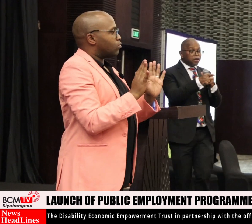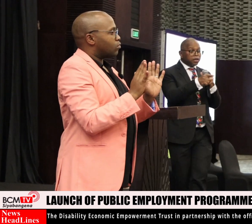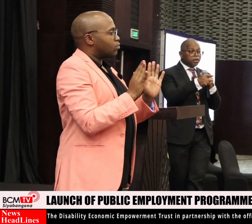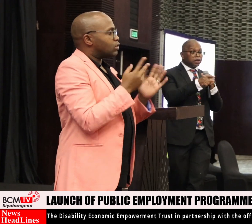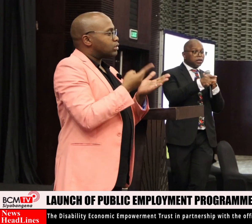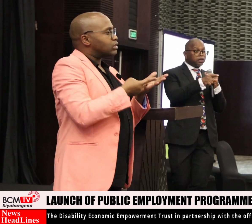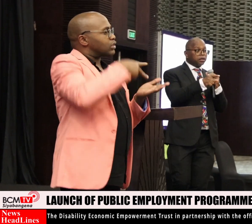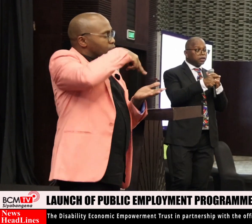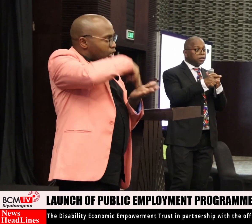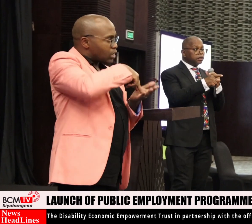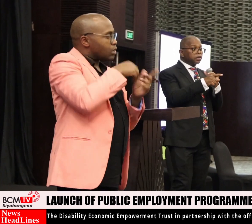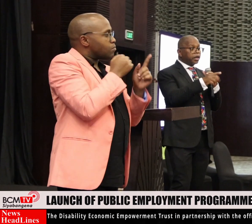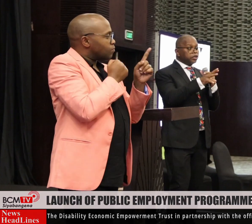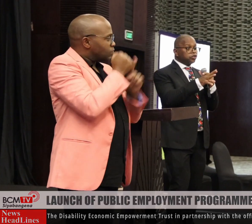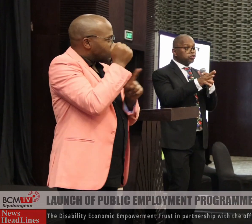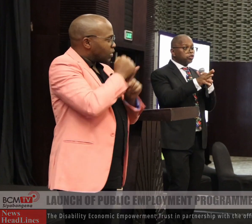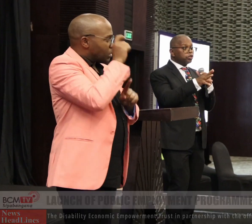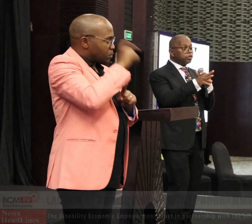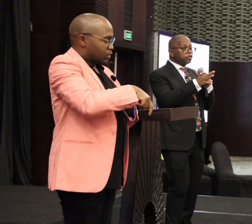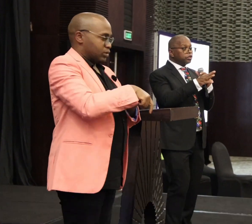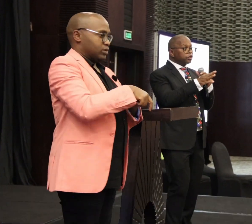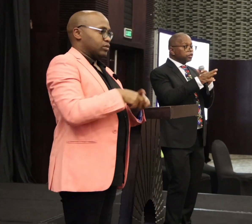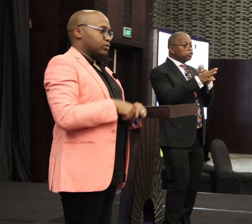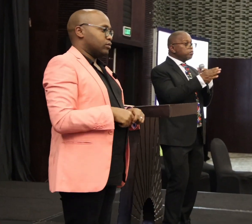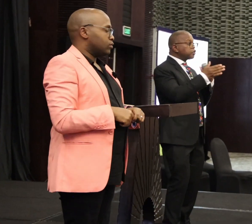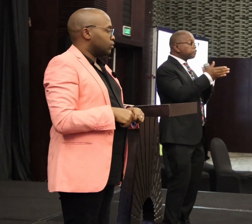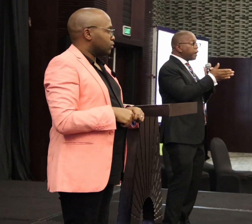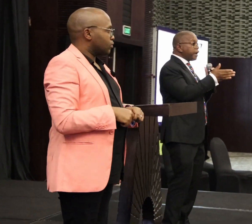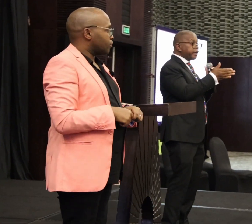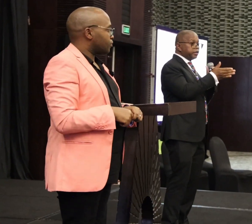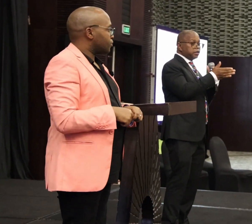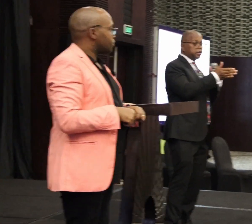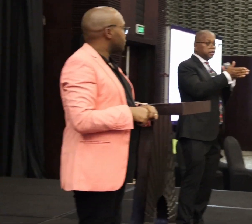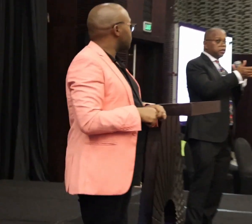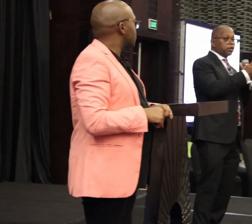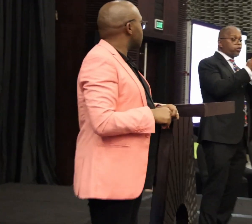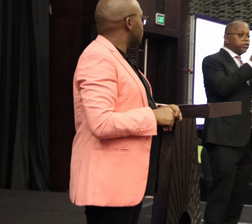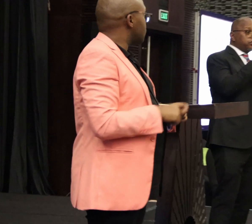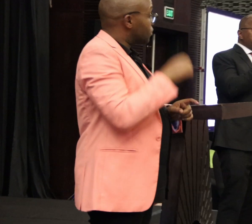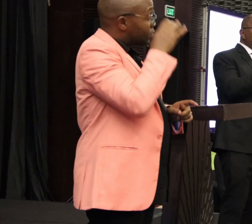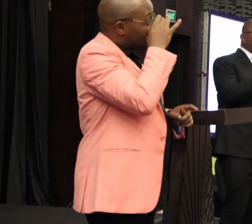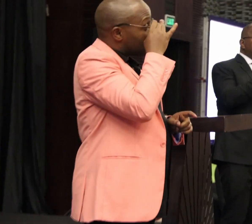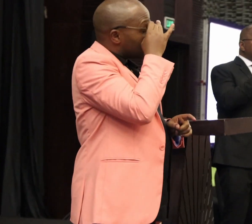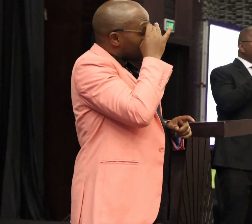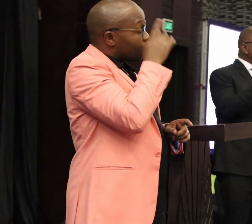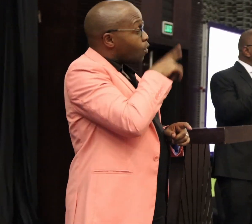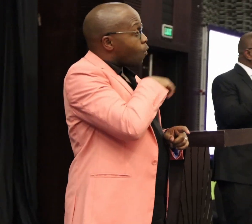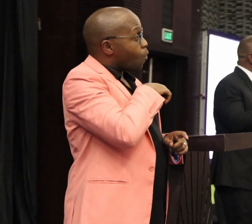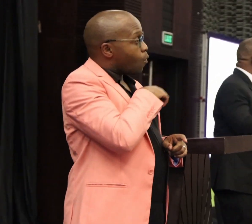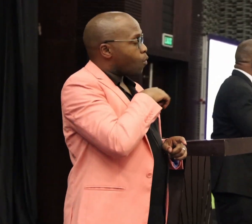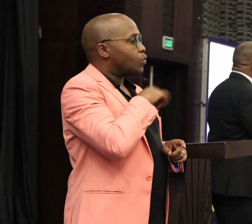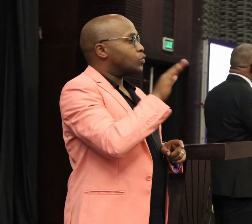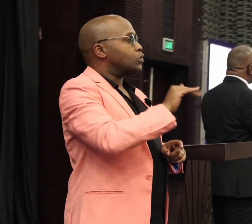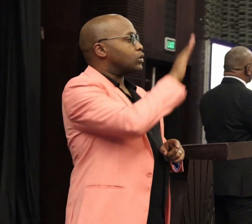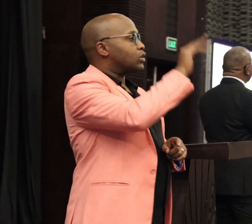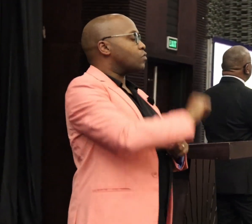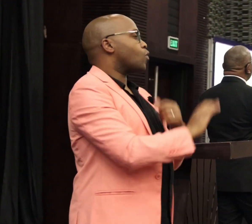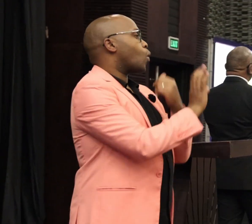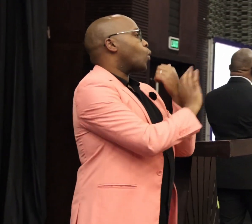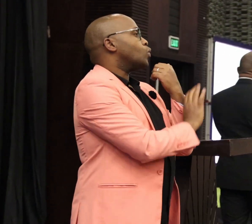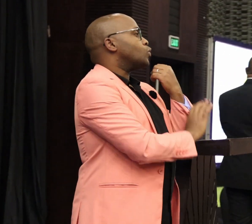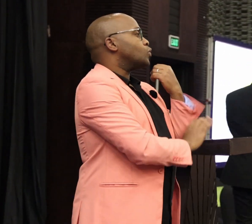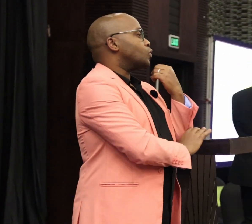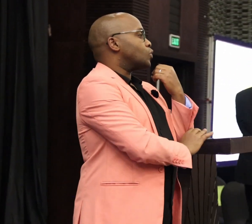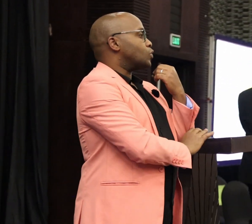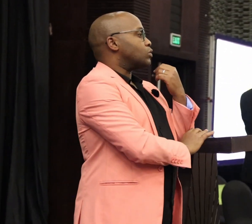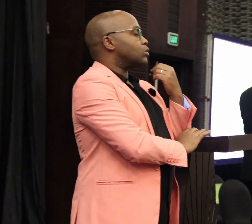Eh? And it, you must fight. The constitution of this country mentions